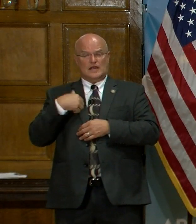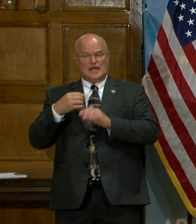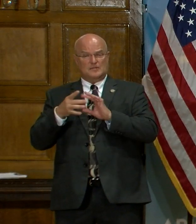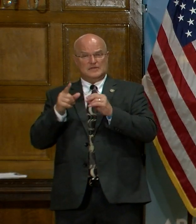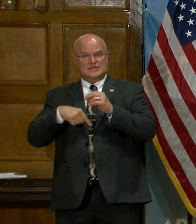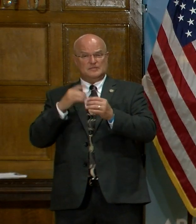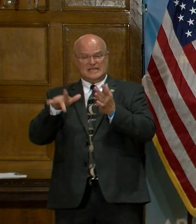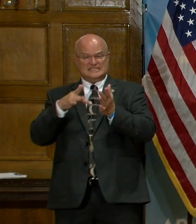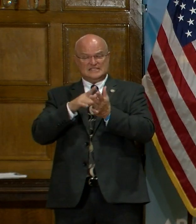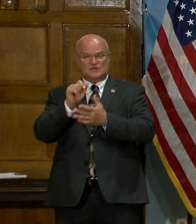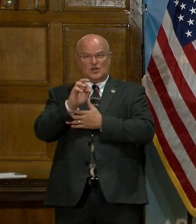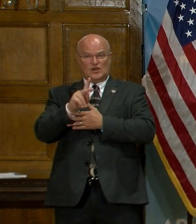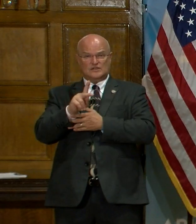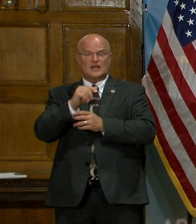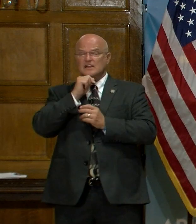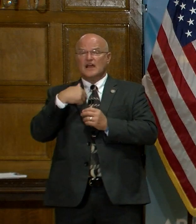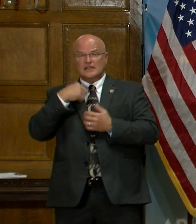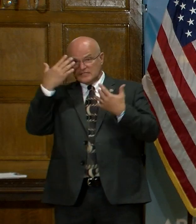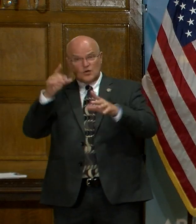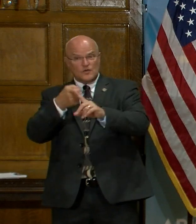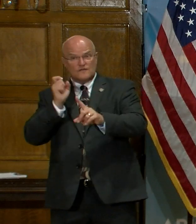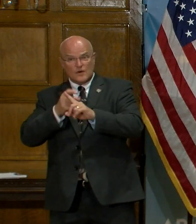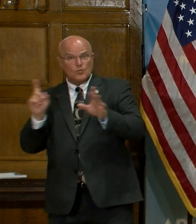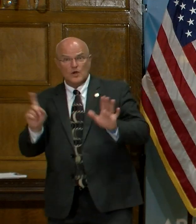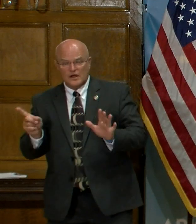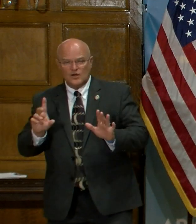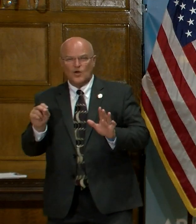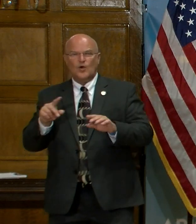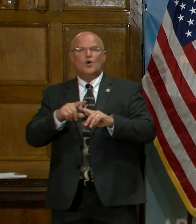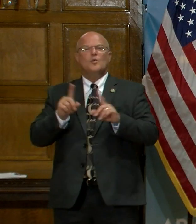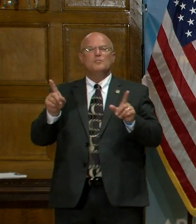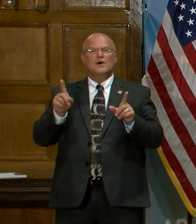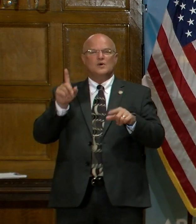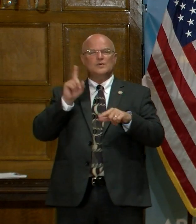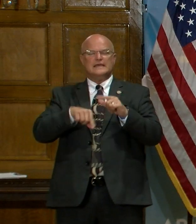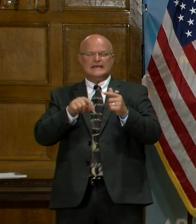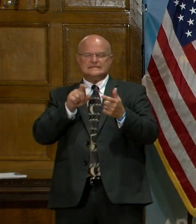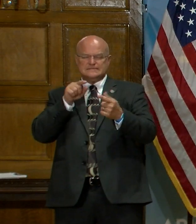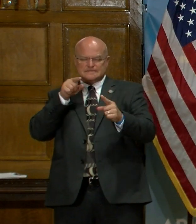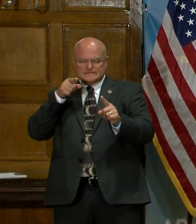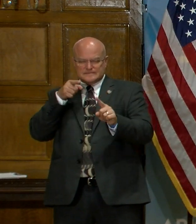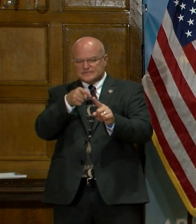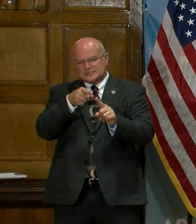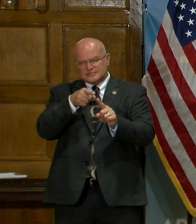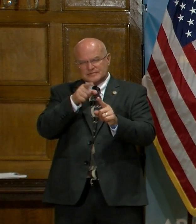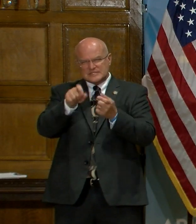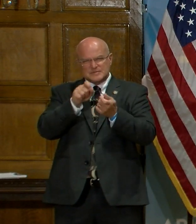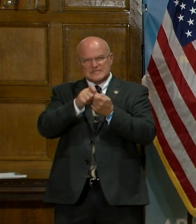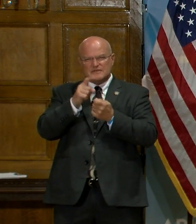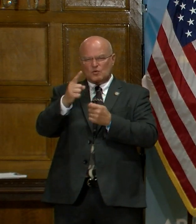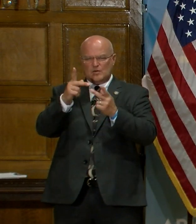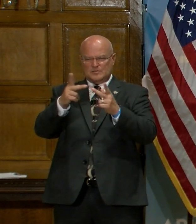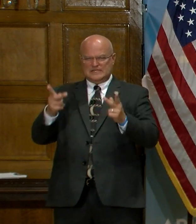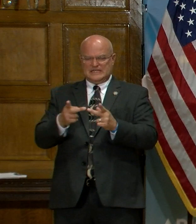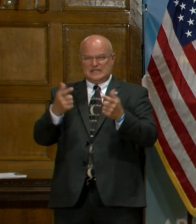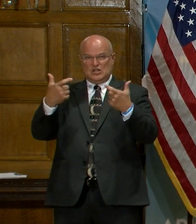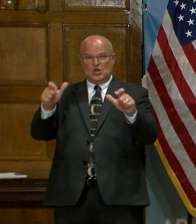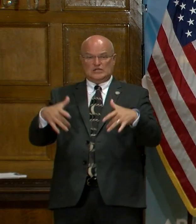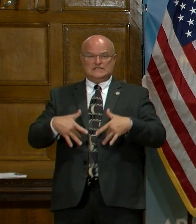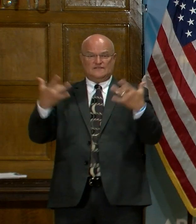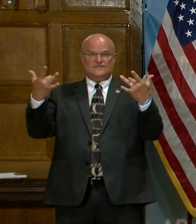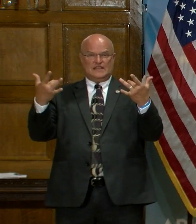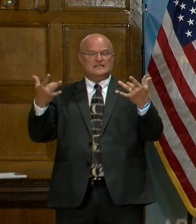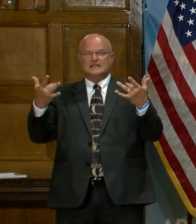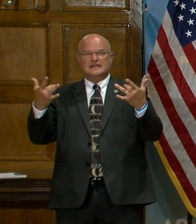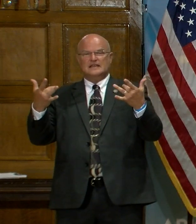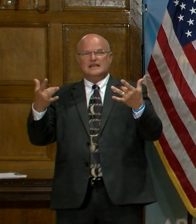mentioned about Central Arkansas is not that we didn't know where they were coming from, but we can't pin them down to one particularly large event or